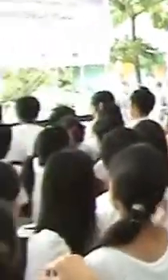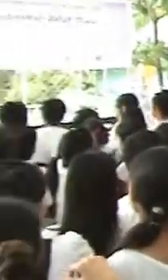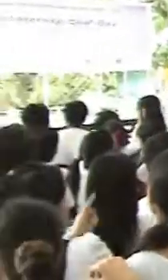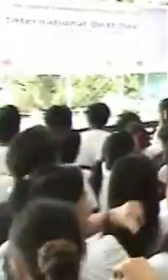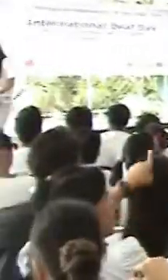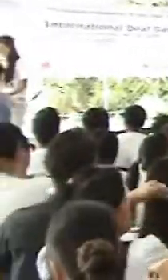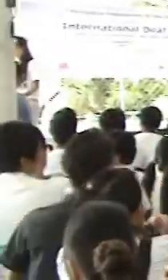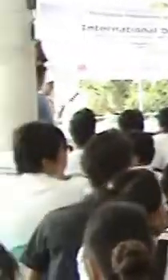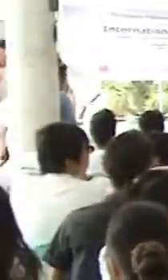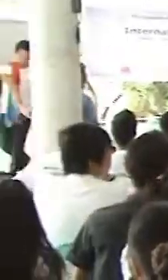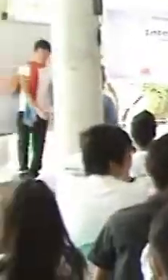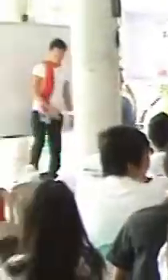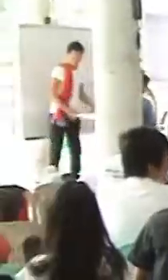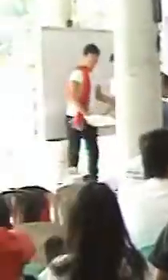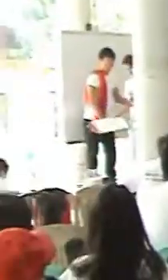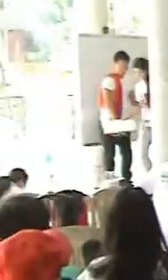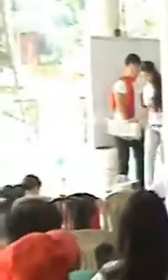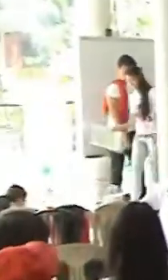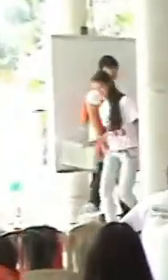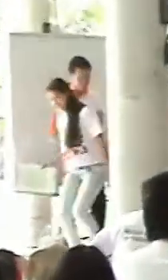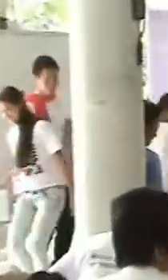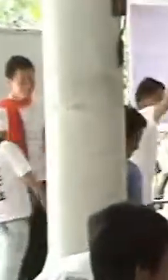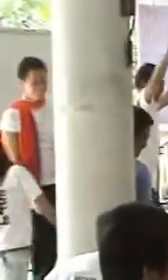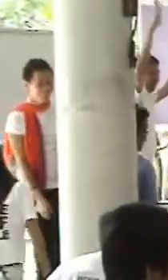applause. give